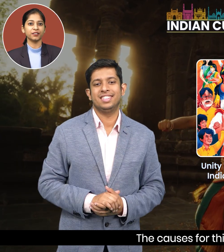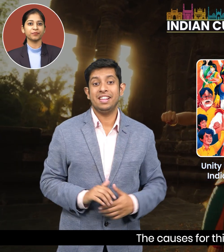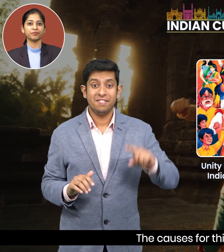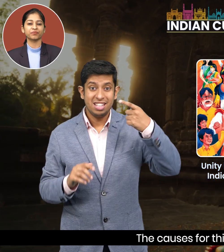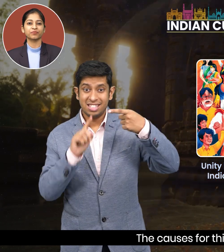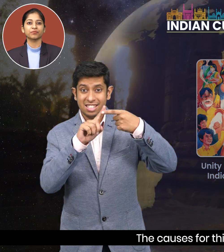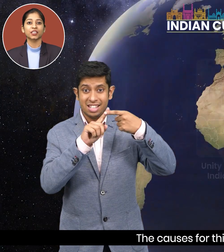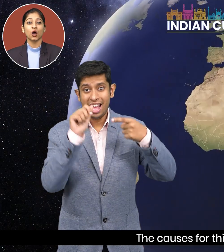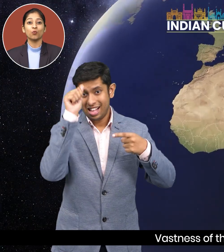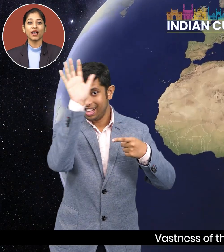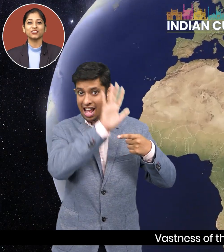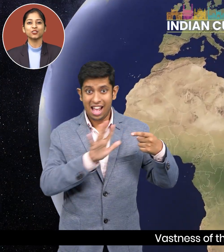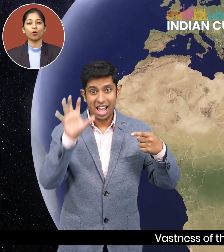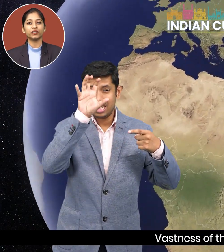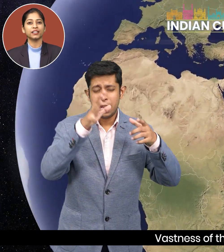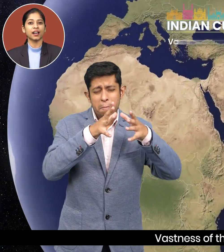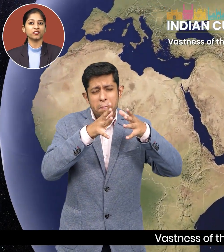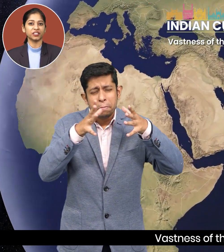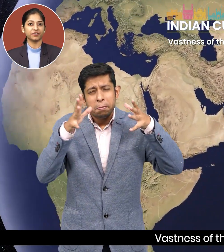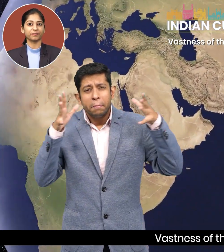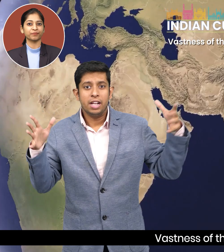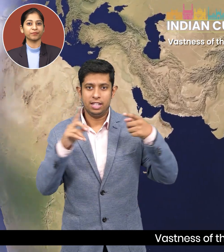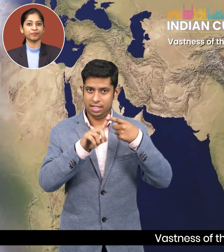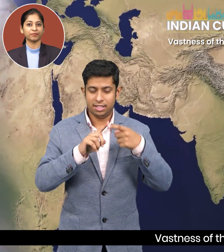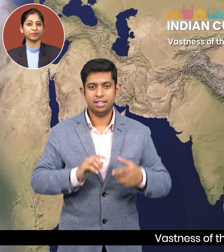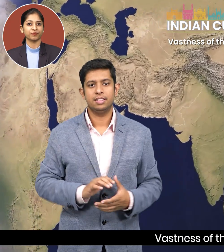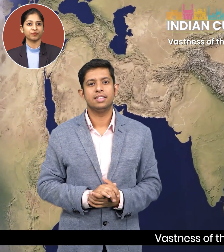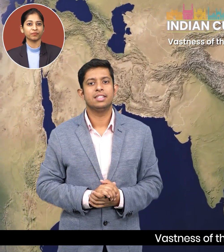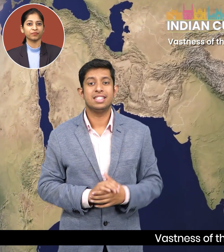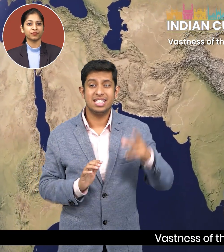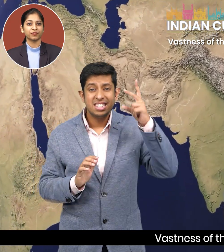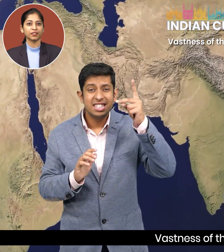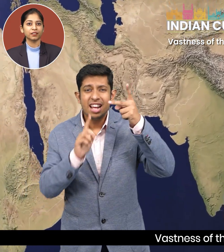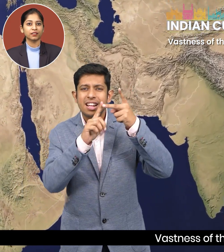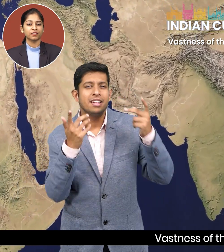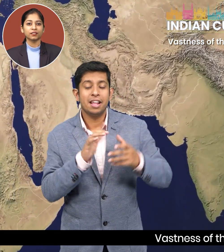are vastness of the country,